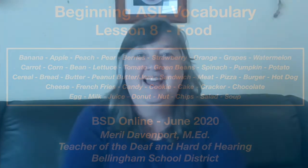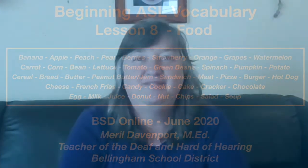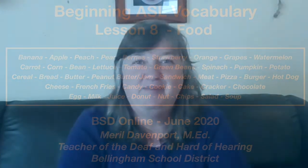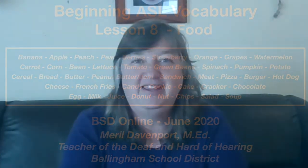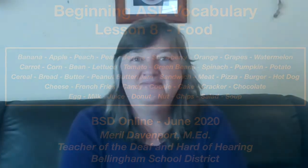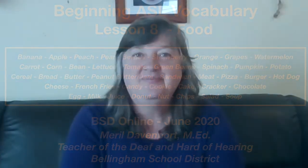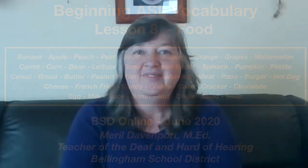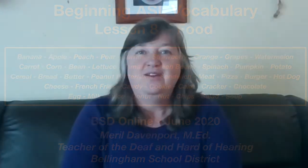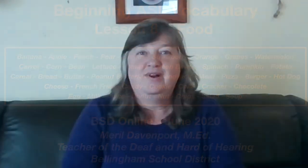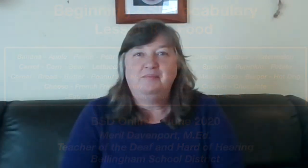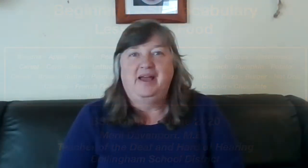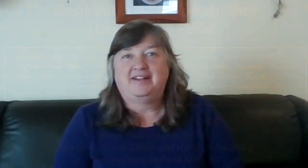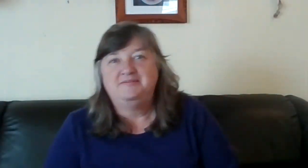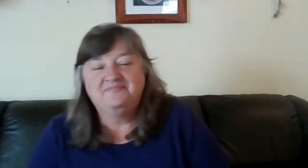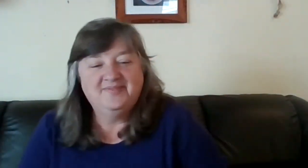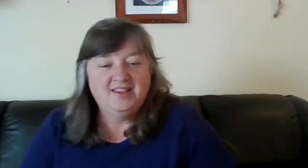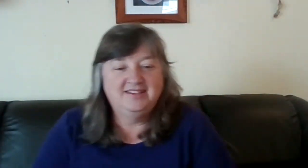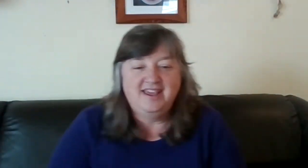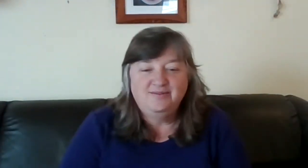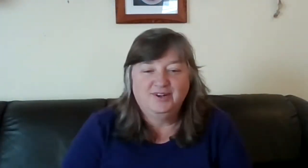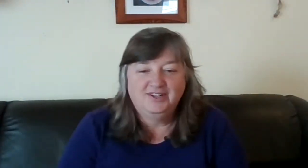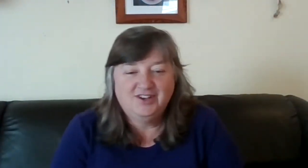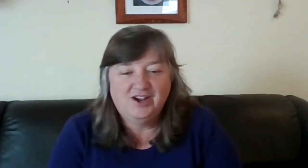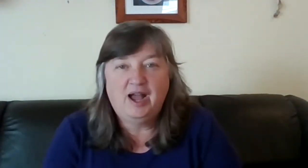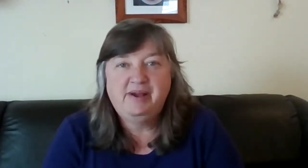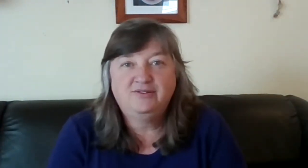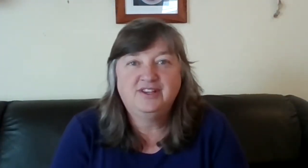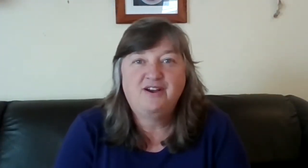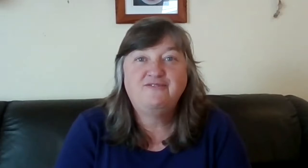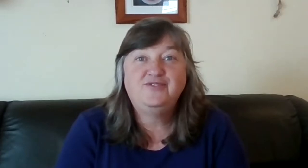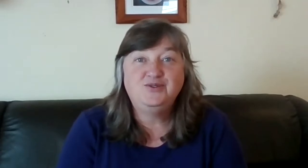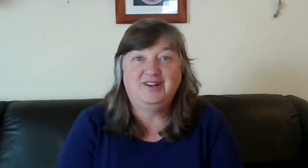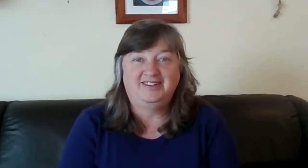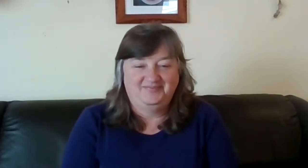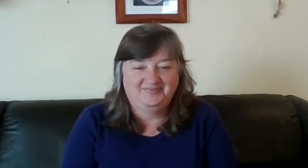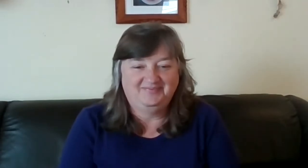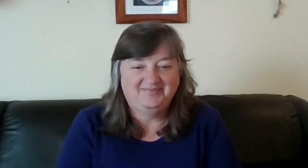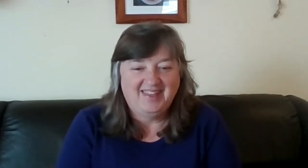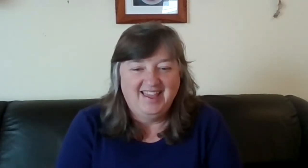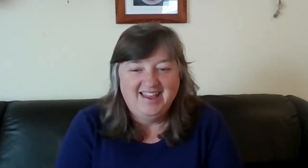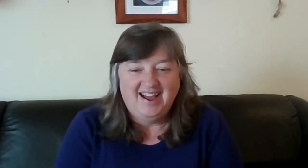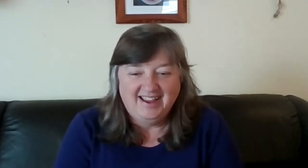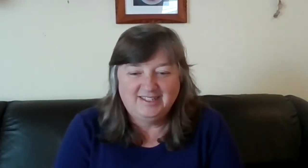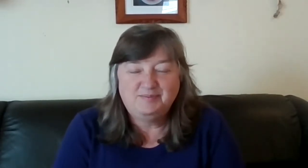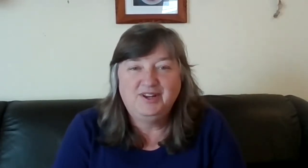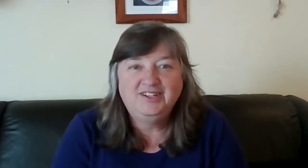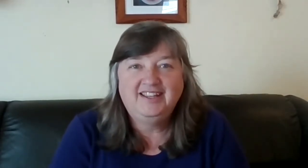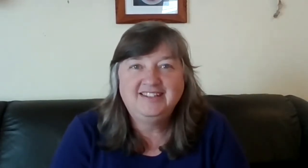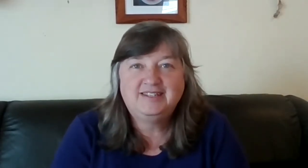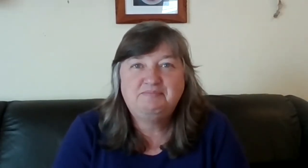Hi, everybody. Welcome back. Today, we're going to talk about food. It's a pretty good list, but